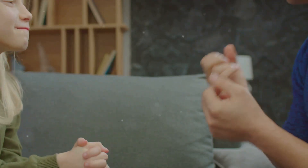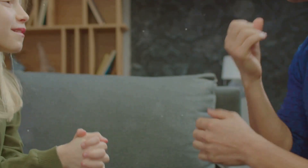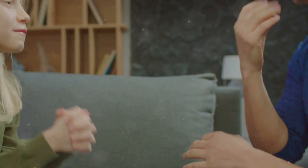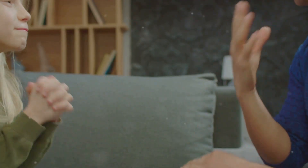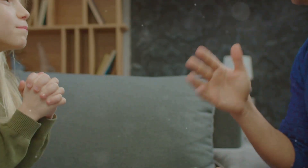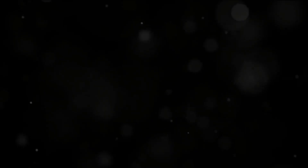language.